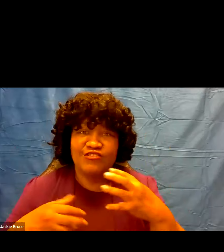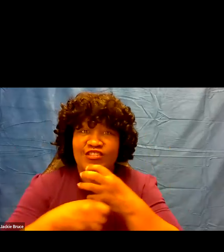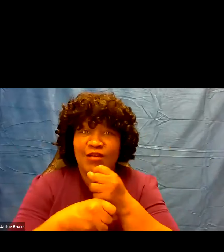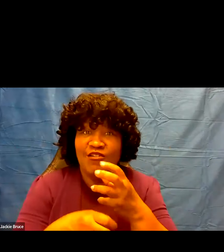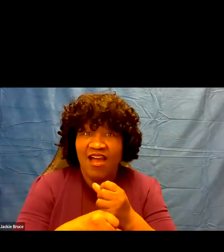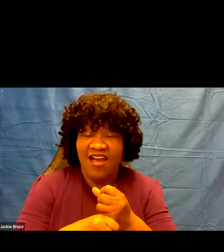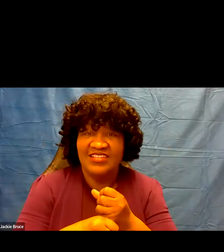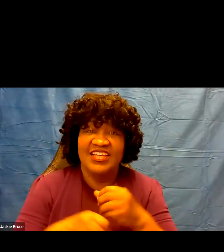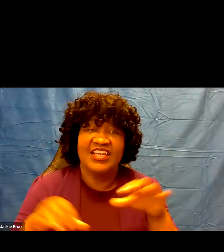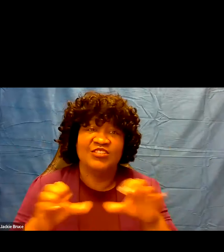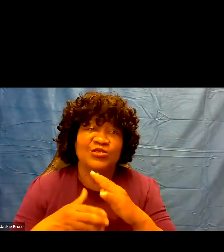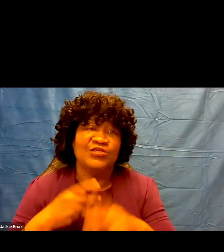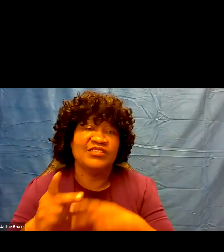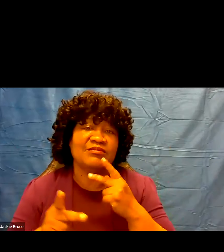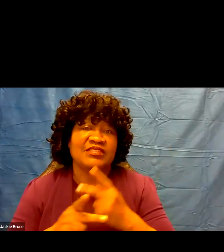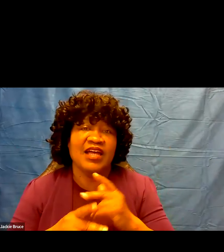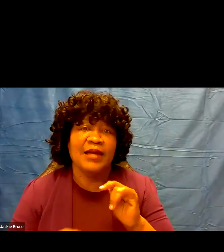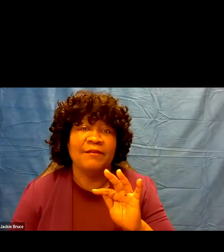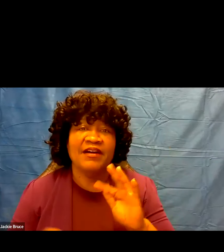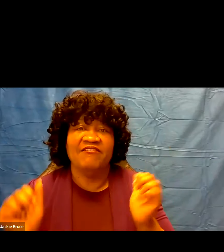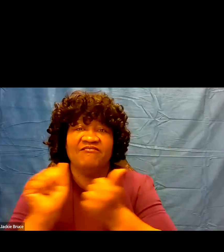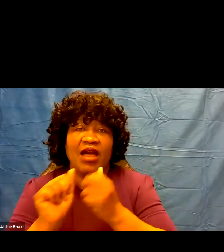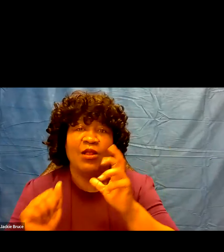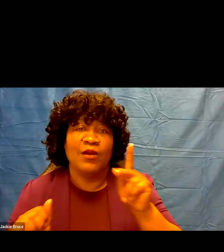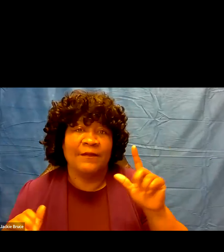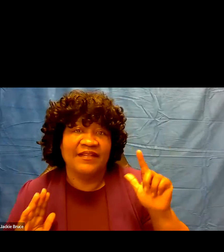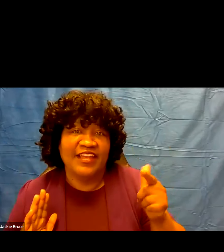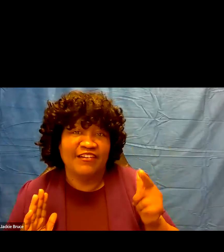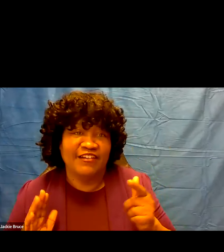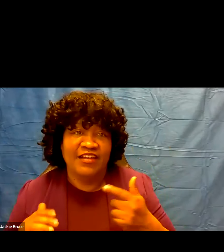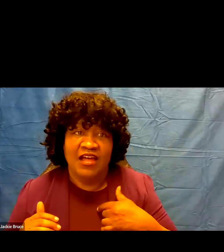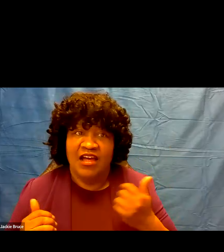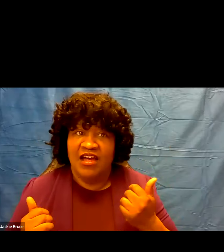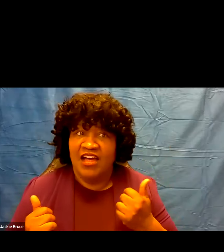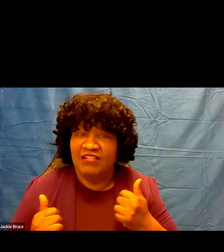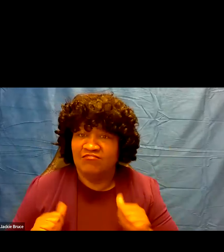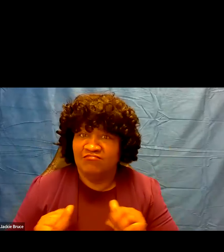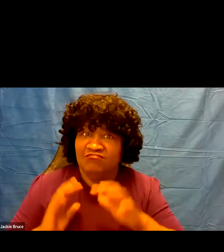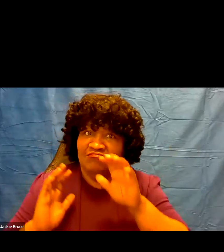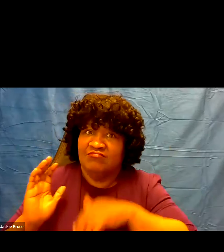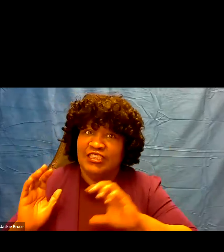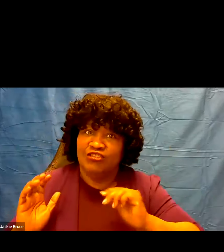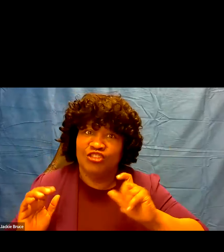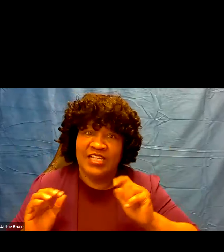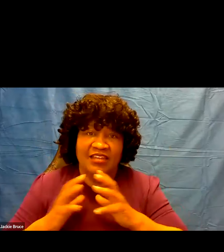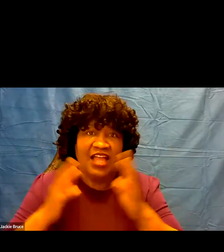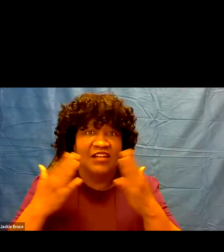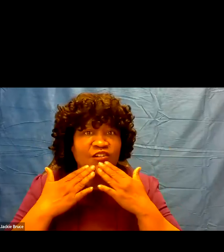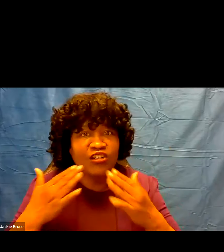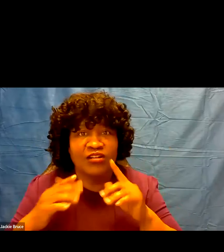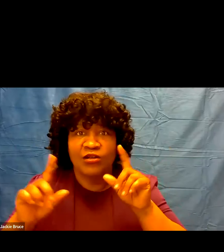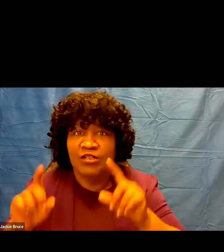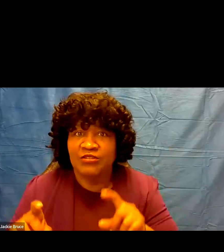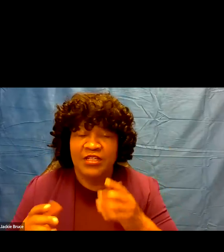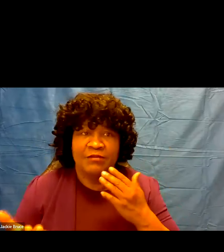those and then do some kind of follow-up, because my chat is full of a lot of really good questions and we may not have